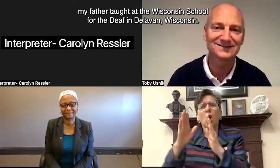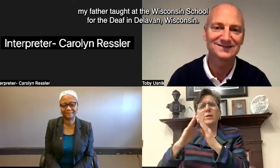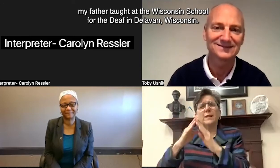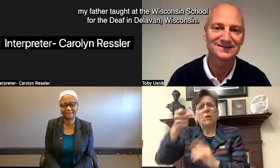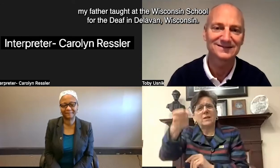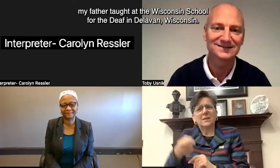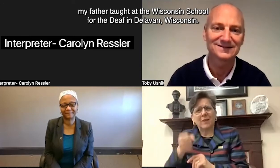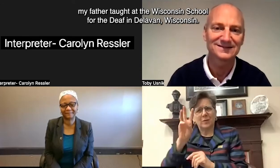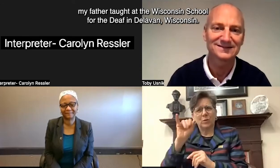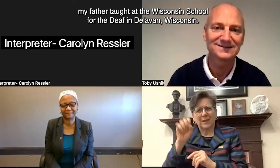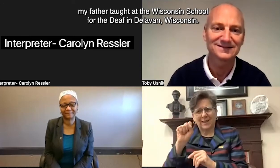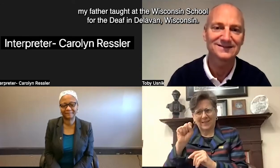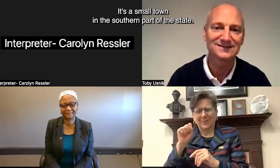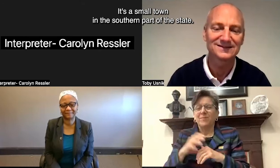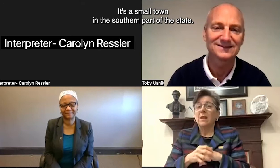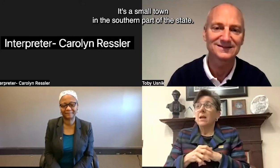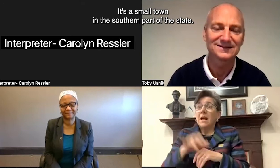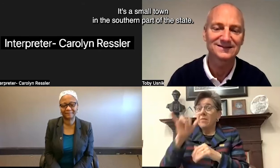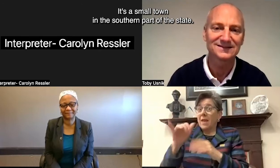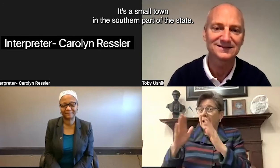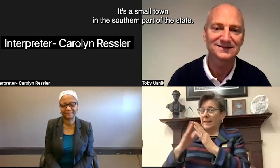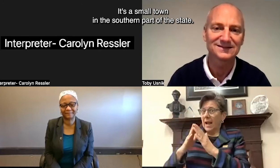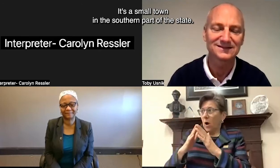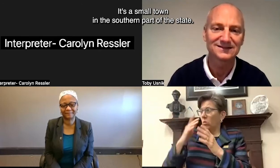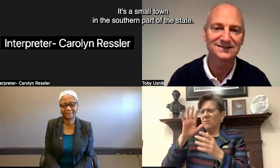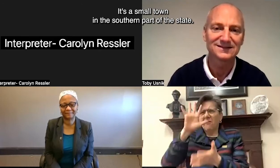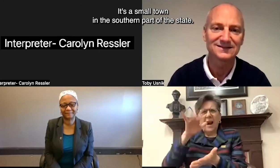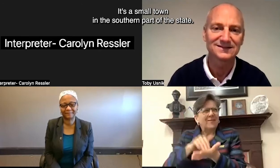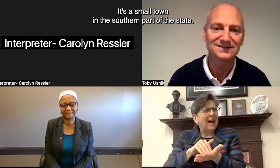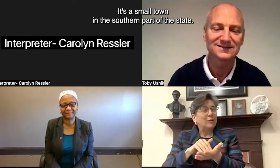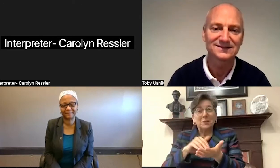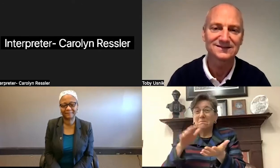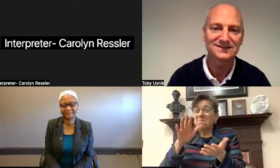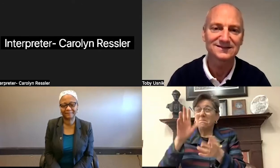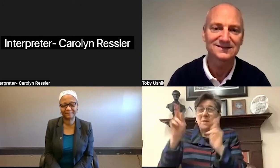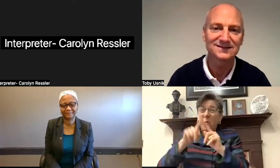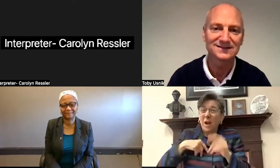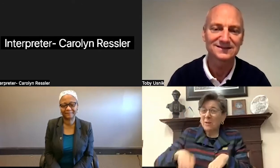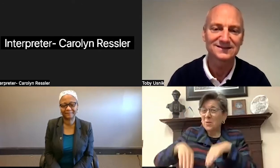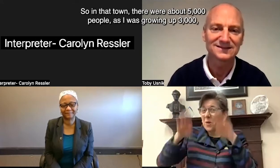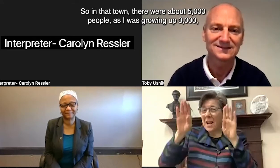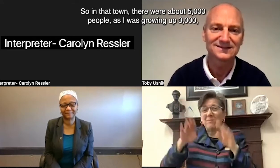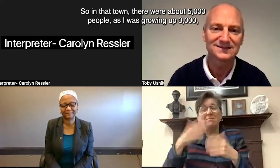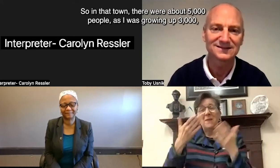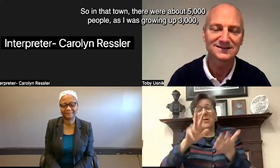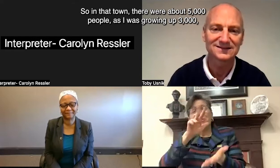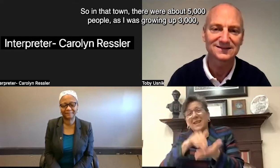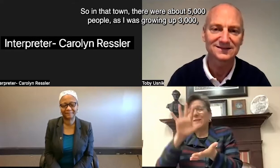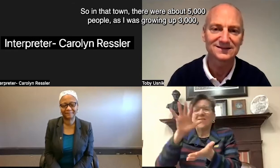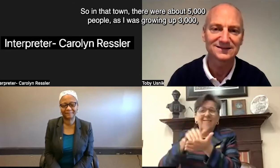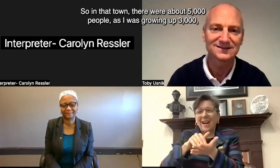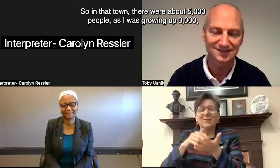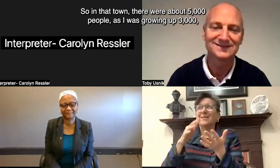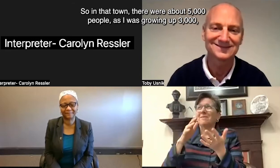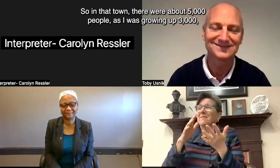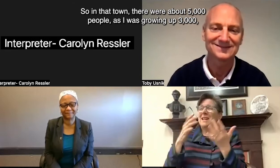Wisconsin. It's a small town in the southern part of the state. So in that town, there were about 5,000 people as I